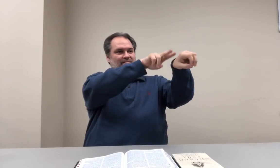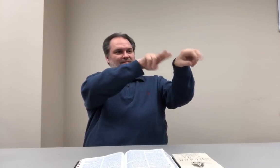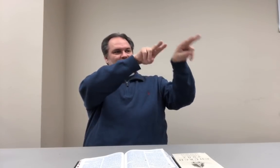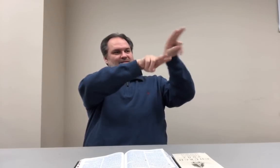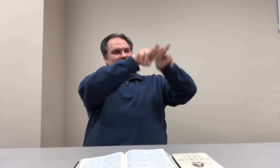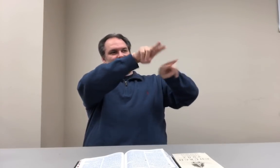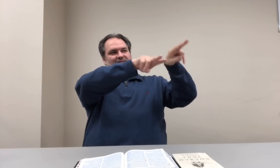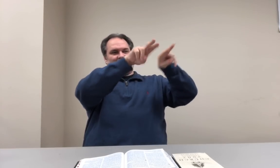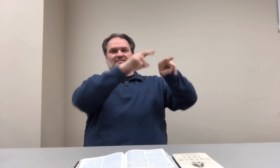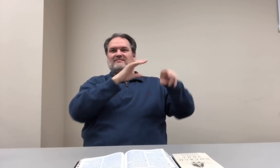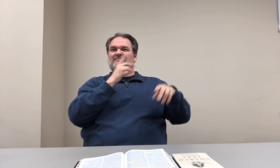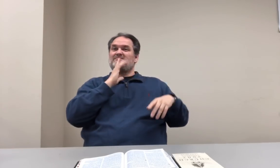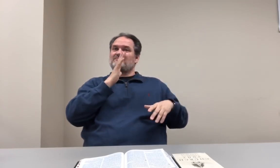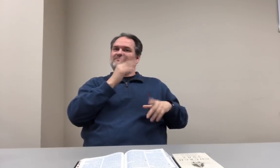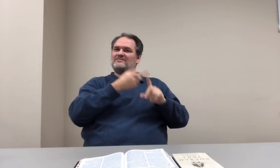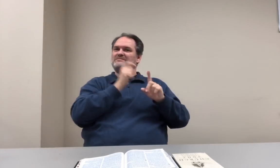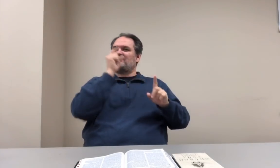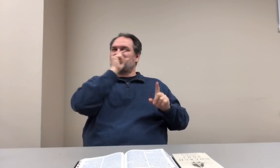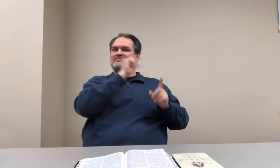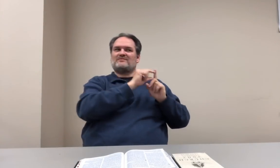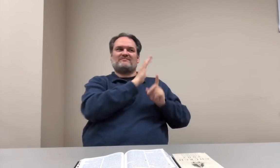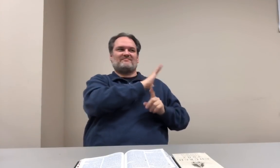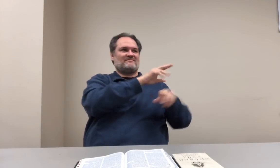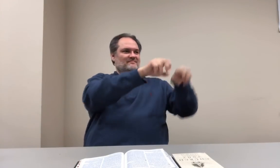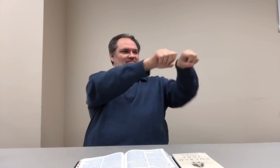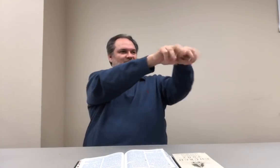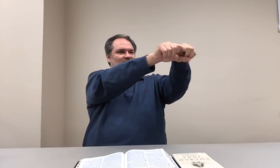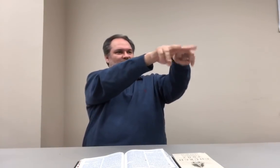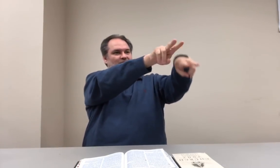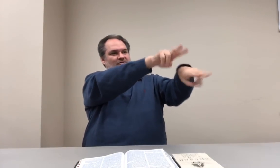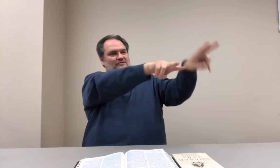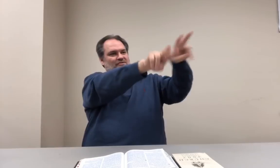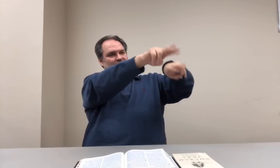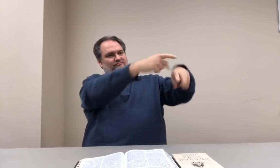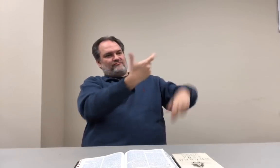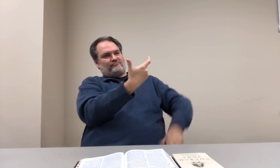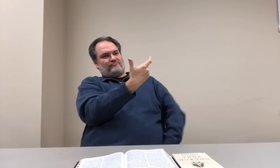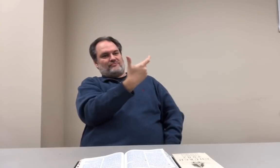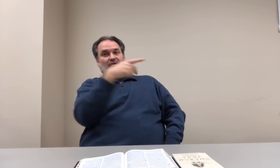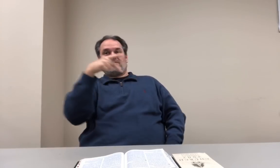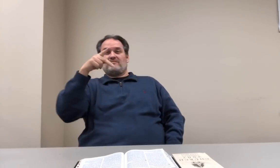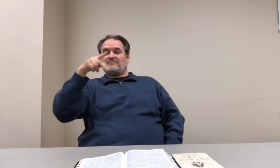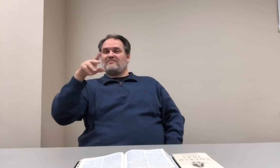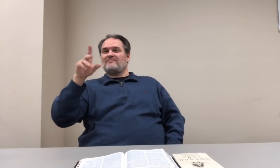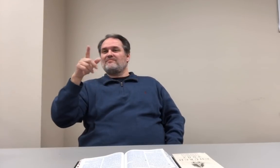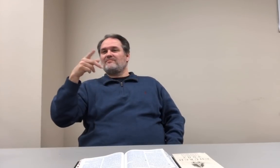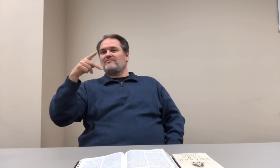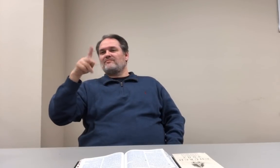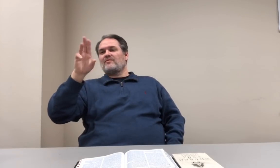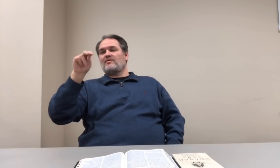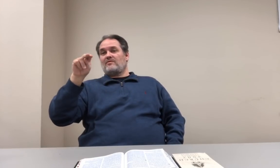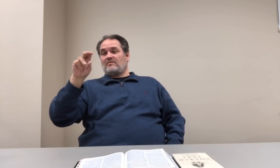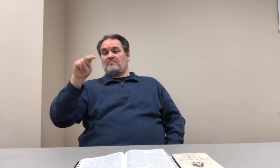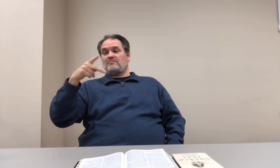know. And so obviously we can agree that there are difficult concepts for us, like infinity, I